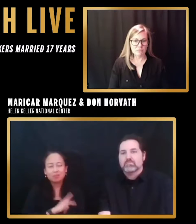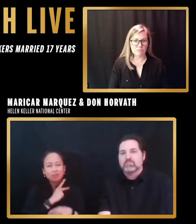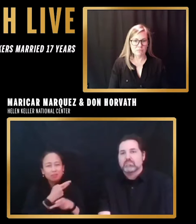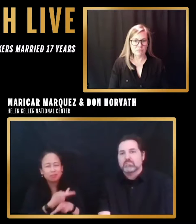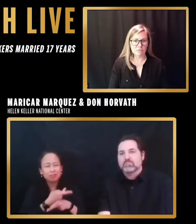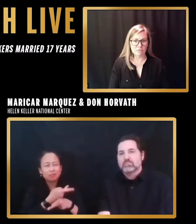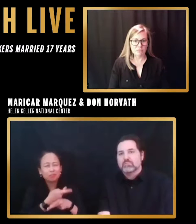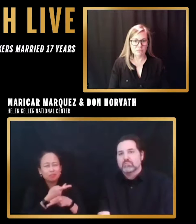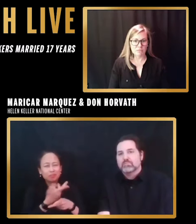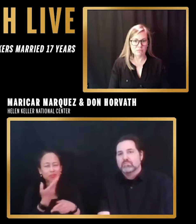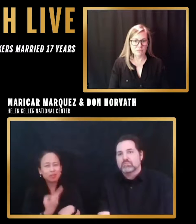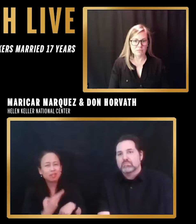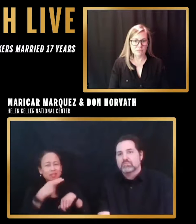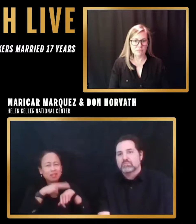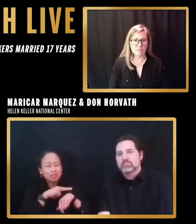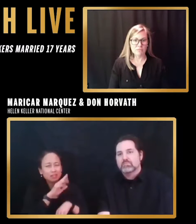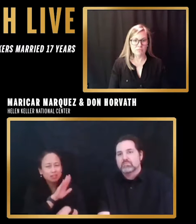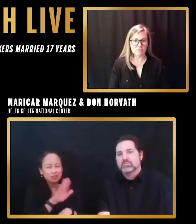cleaning,